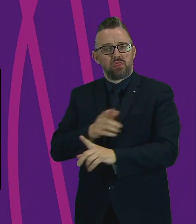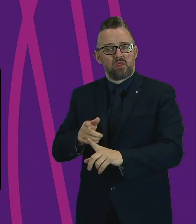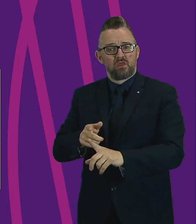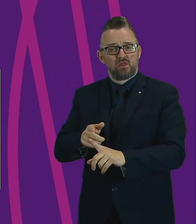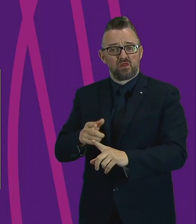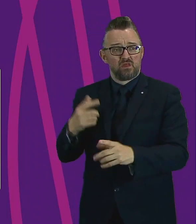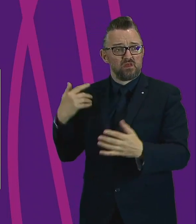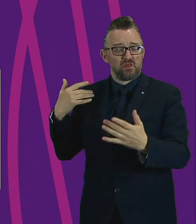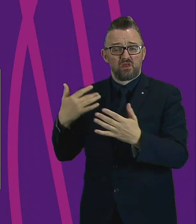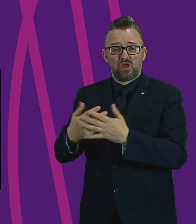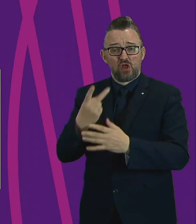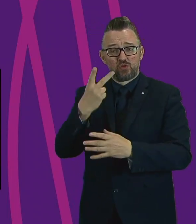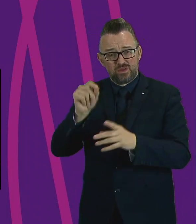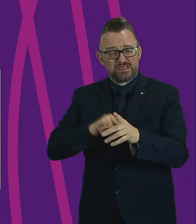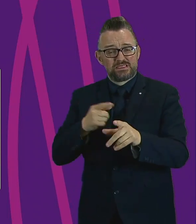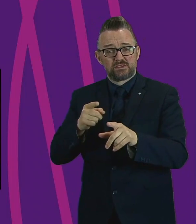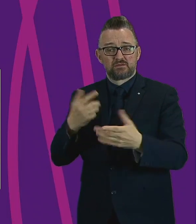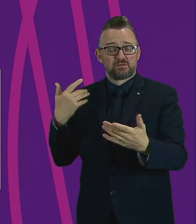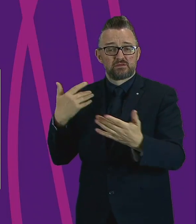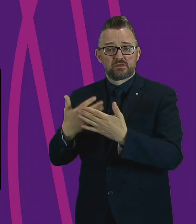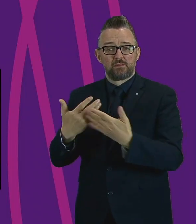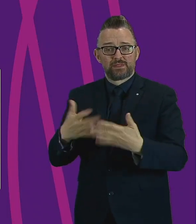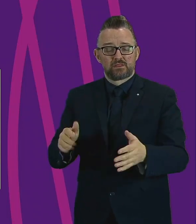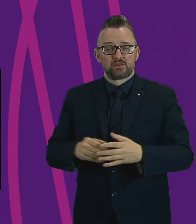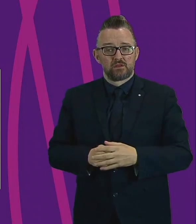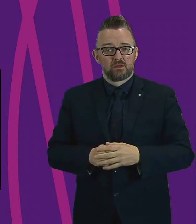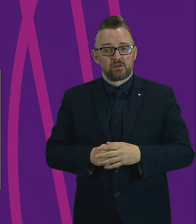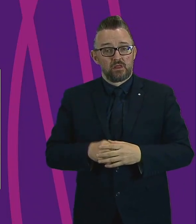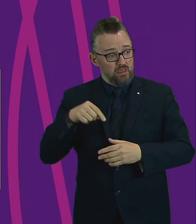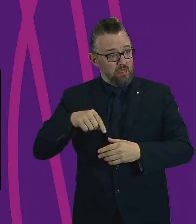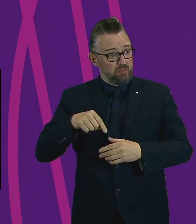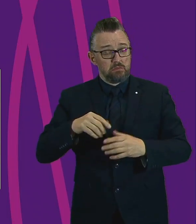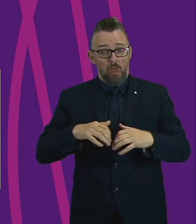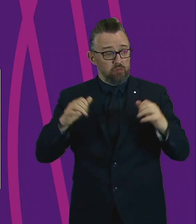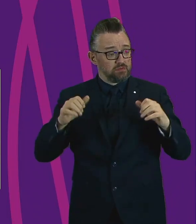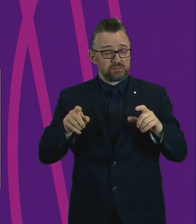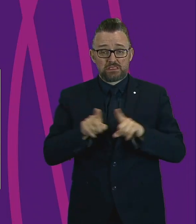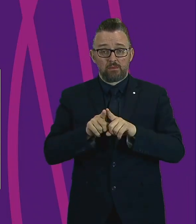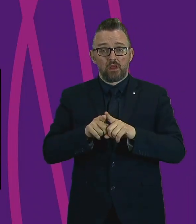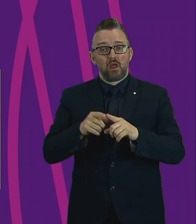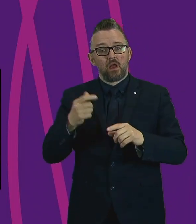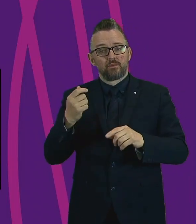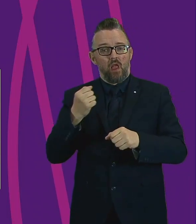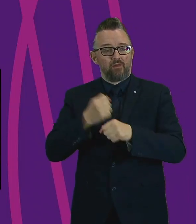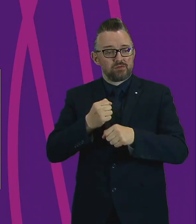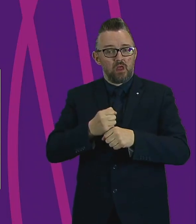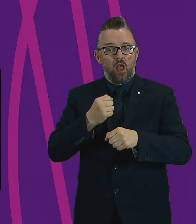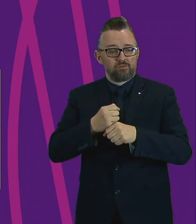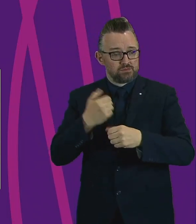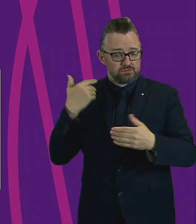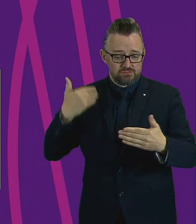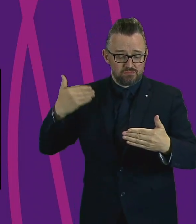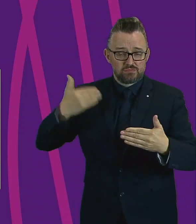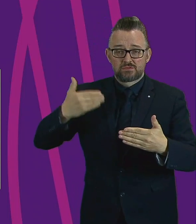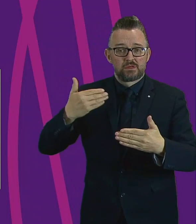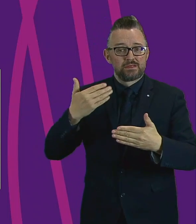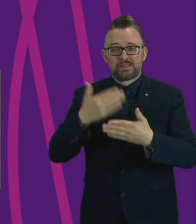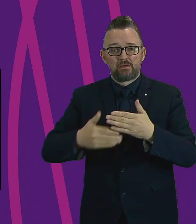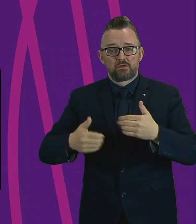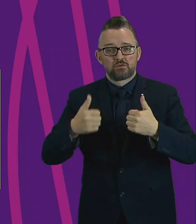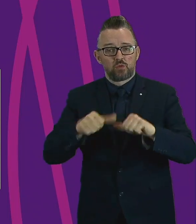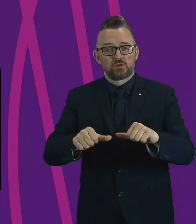on for 2 decades, the entire time of this Parliament, and successive governments have failed to get a grip, but it was at record levels